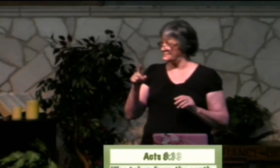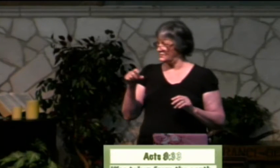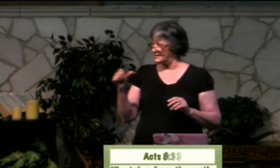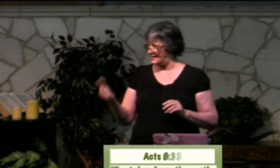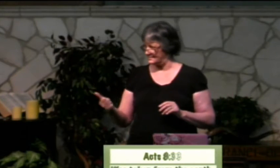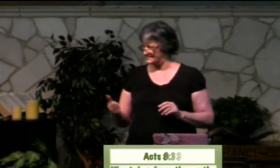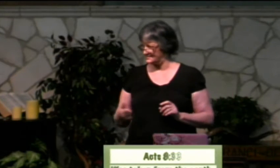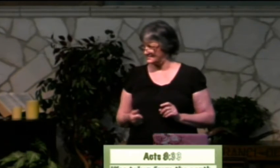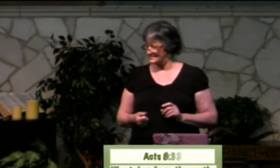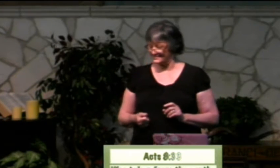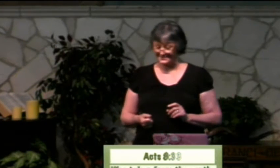someone else?